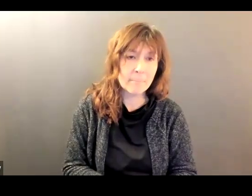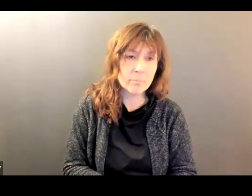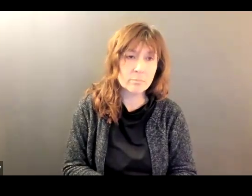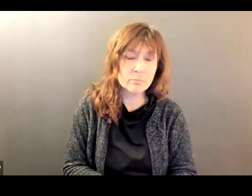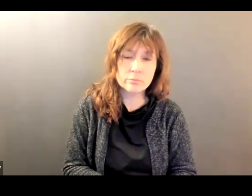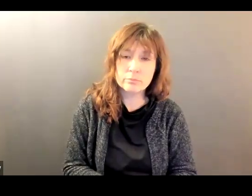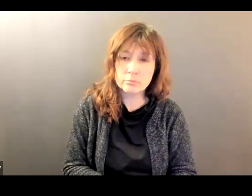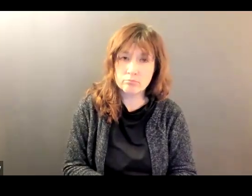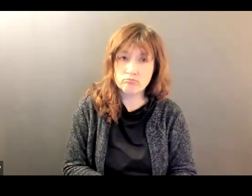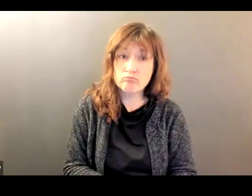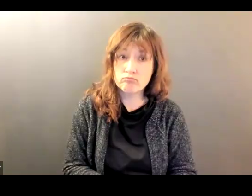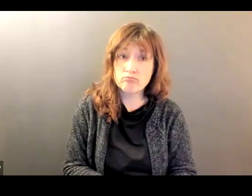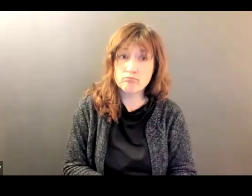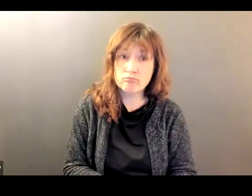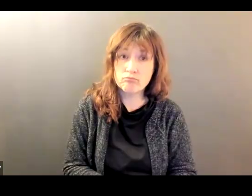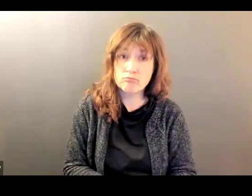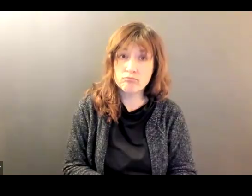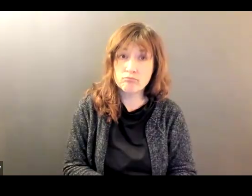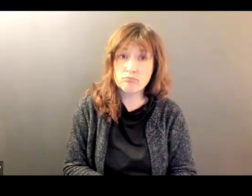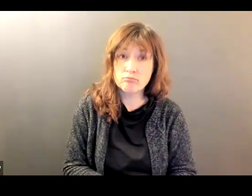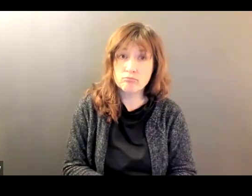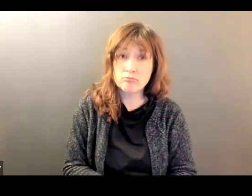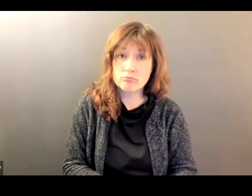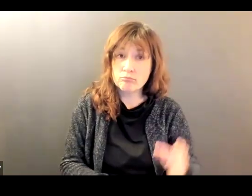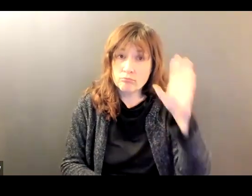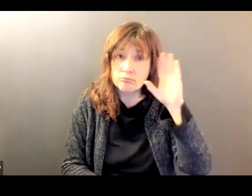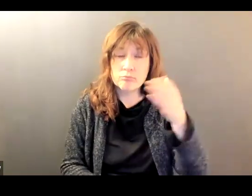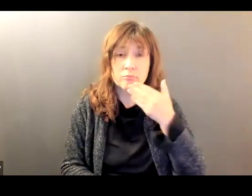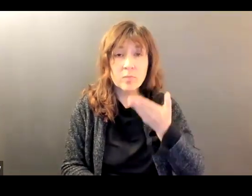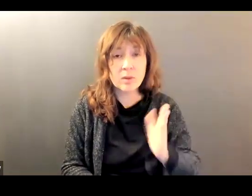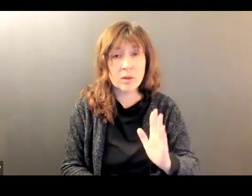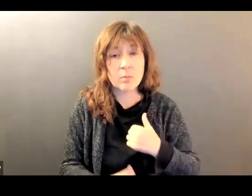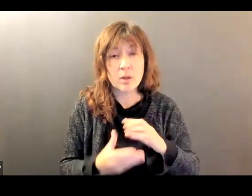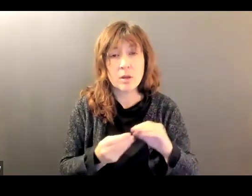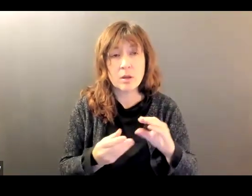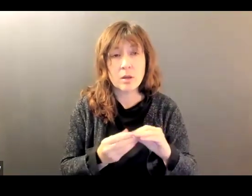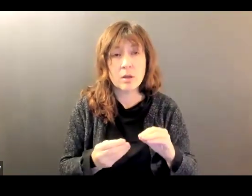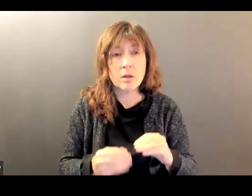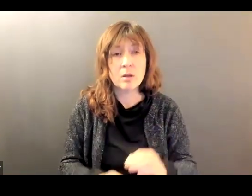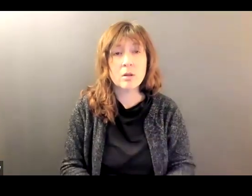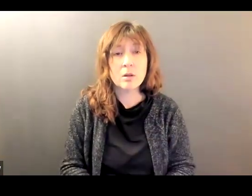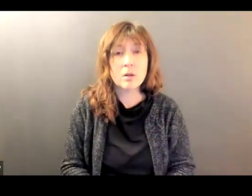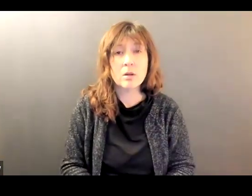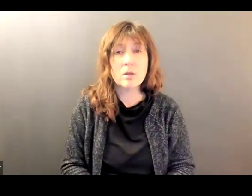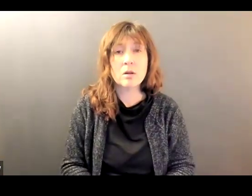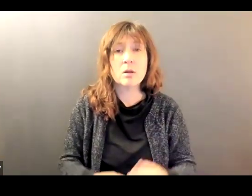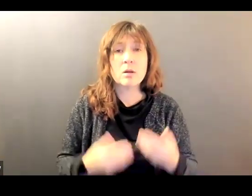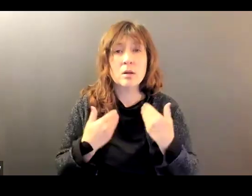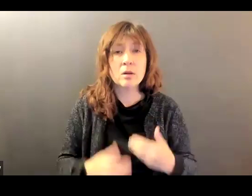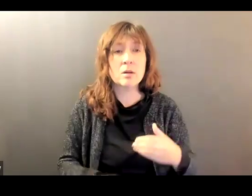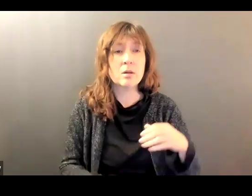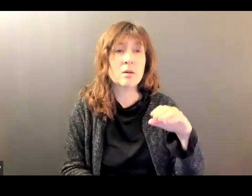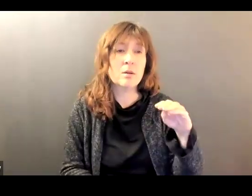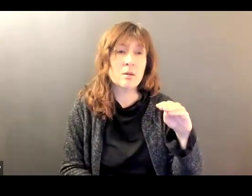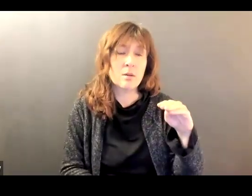Sure. Yep. All right, good evening, and thank you for the opportunity to talk. My name is Giovanna Tovar, but my Lee Academy family knows me as Miss